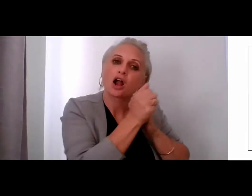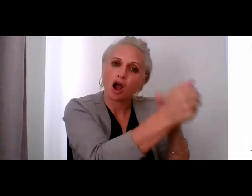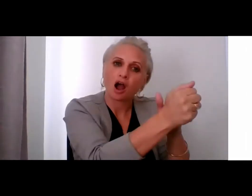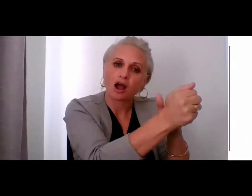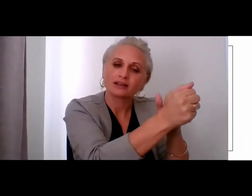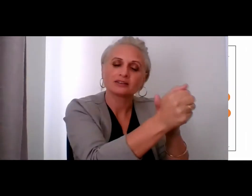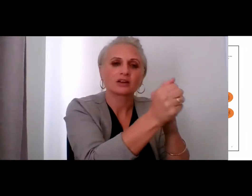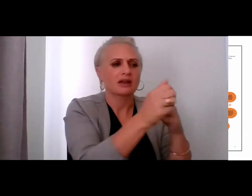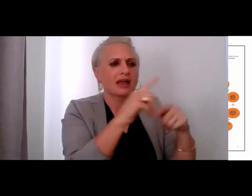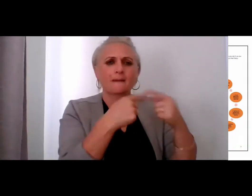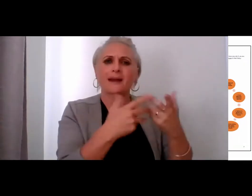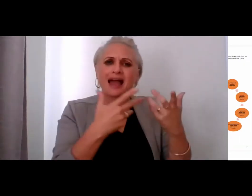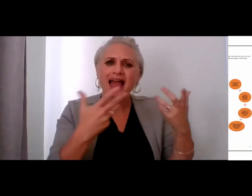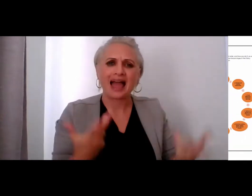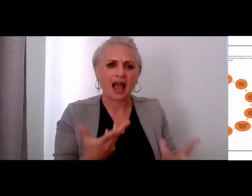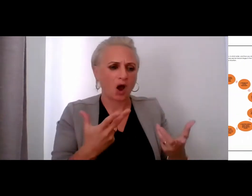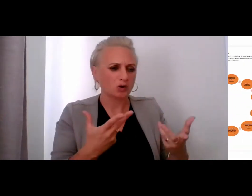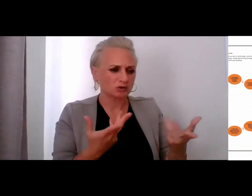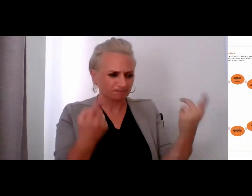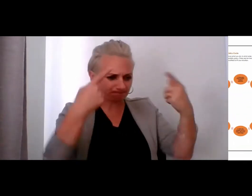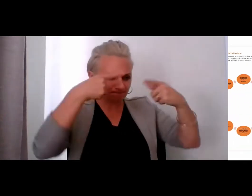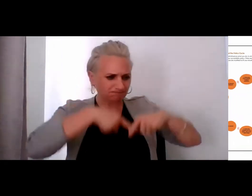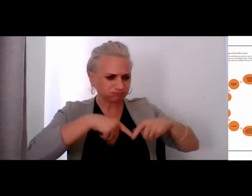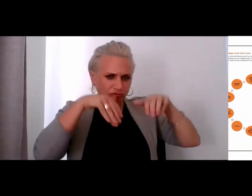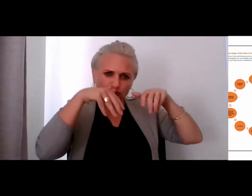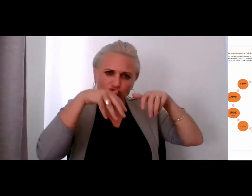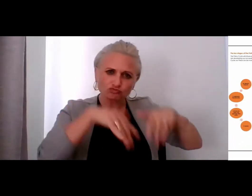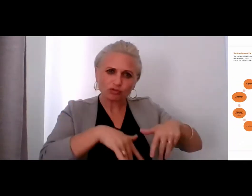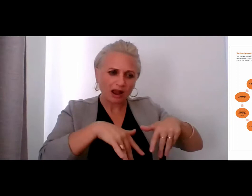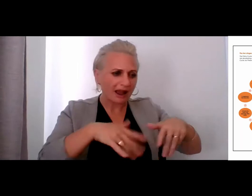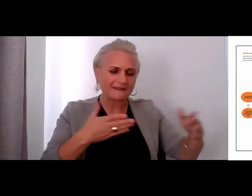an accessibility policy, and I'm helping them with that.